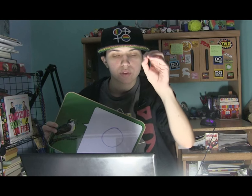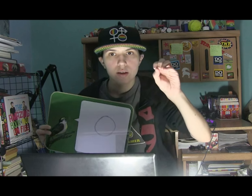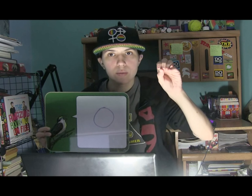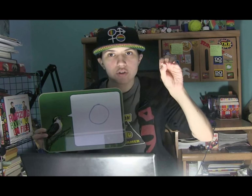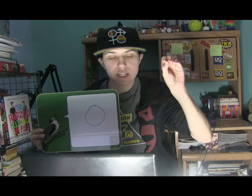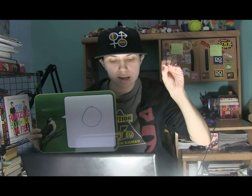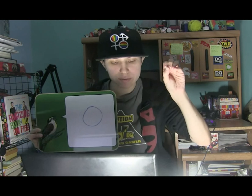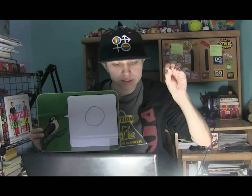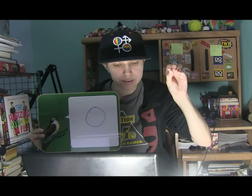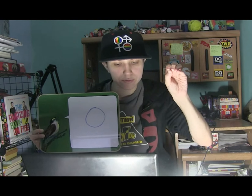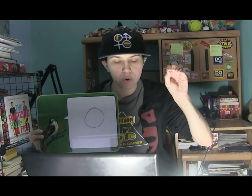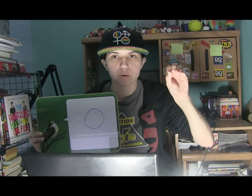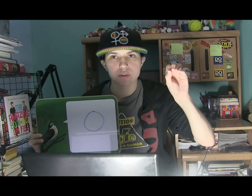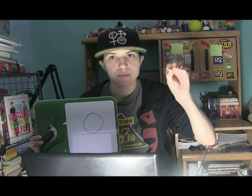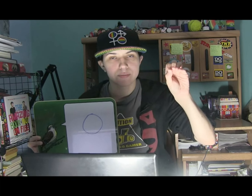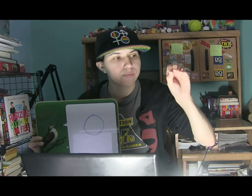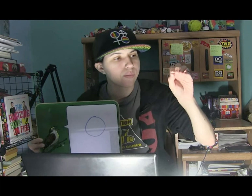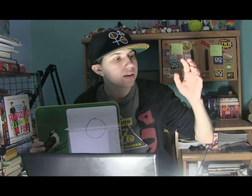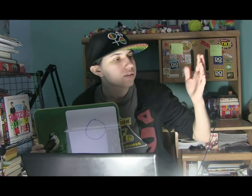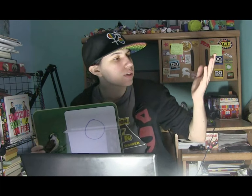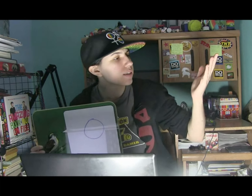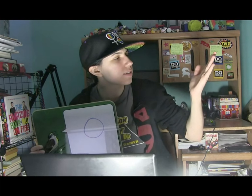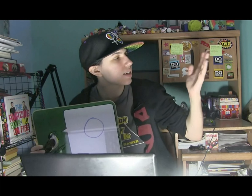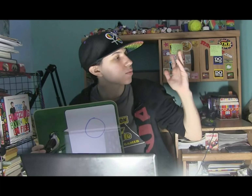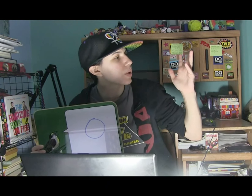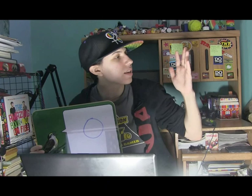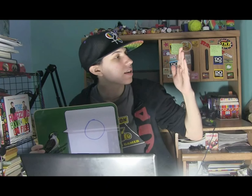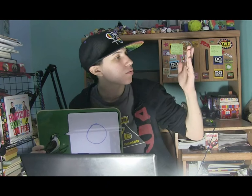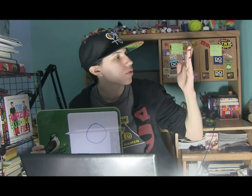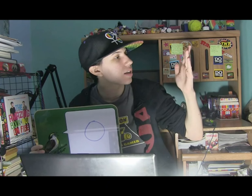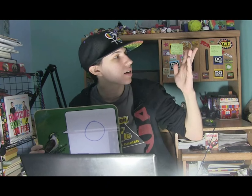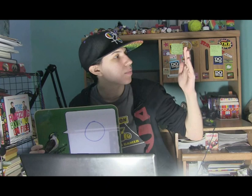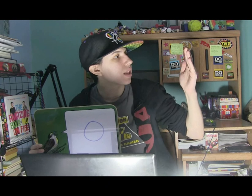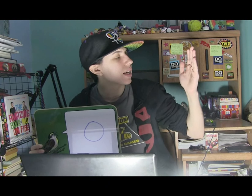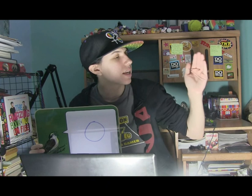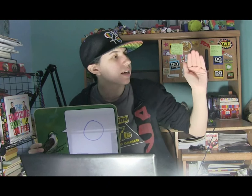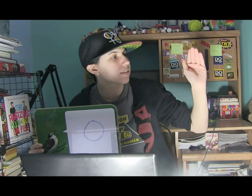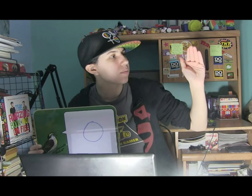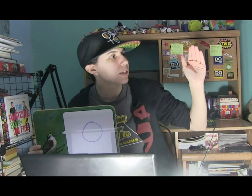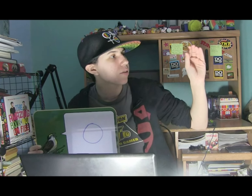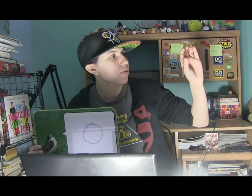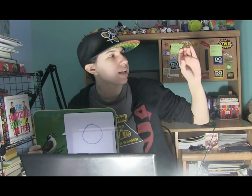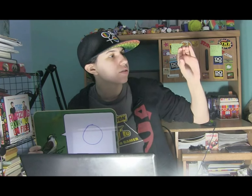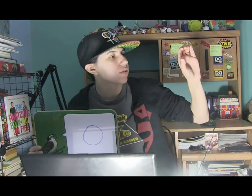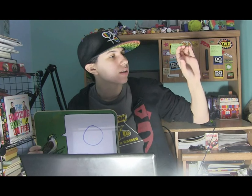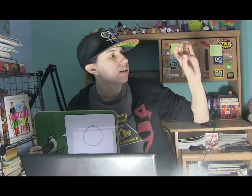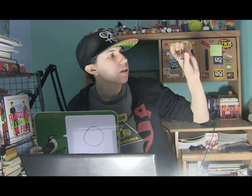But you're going to have it facing forward. So what it is that your pinky, ring, middle, and index come together, and your thumb